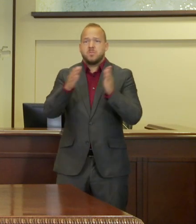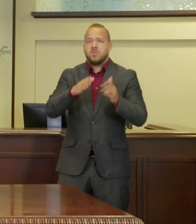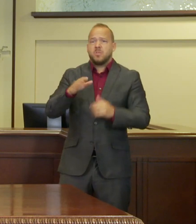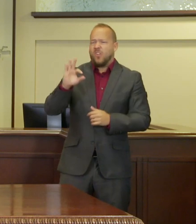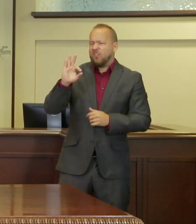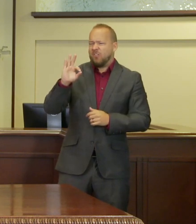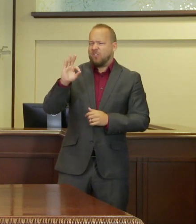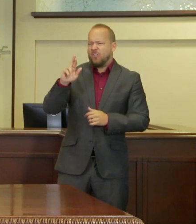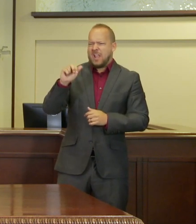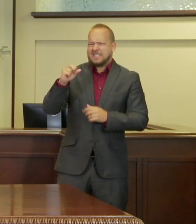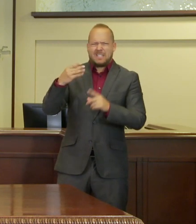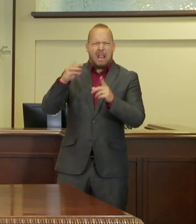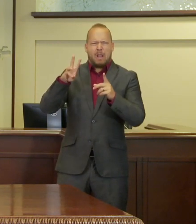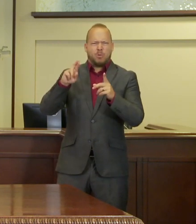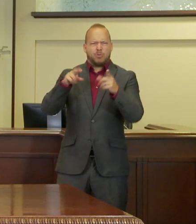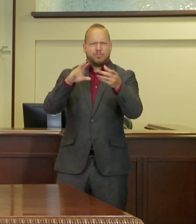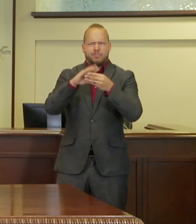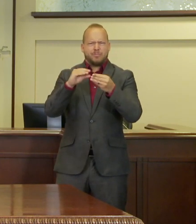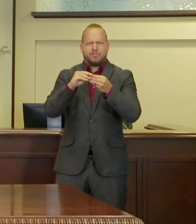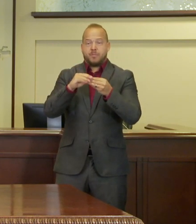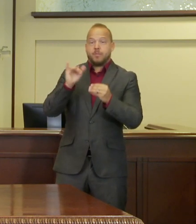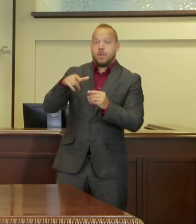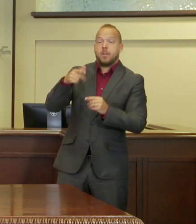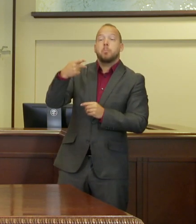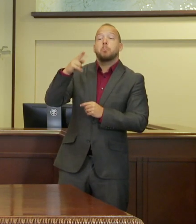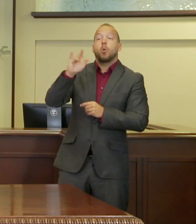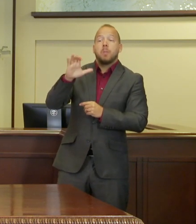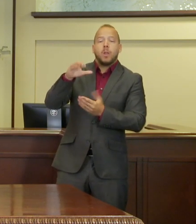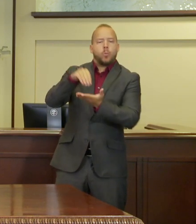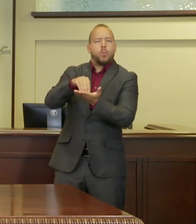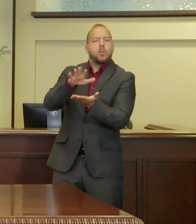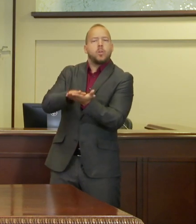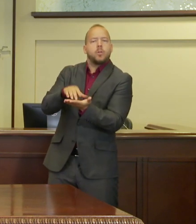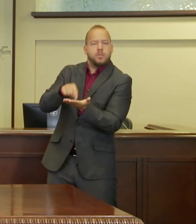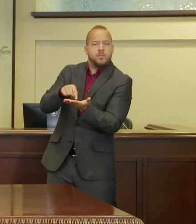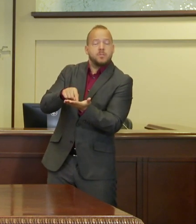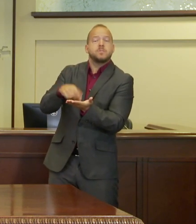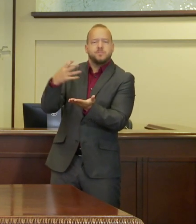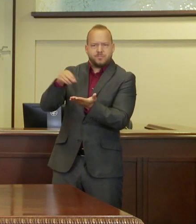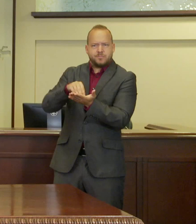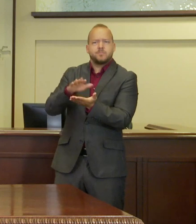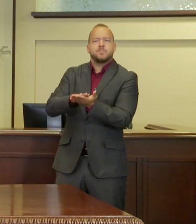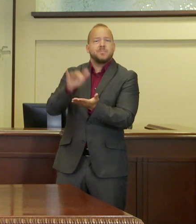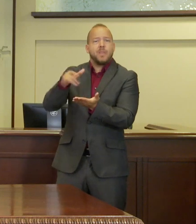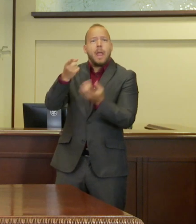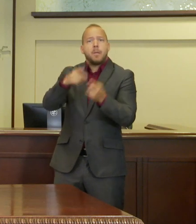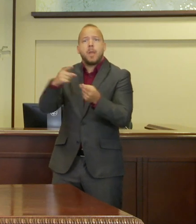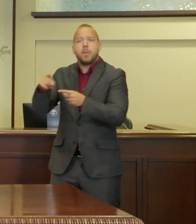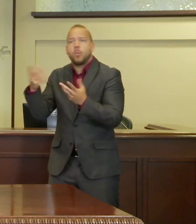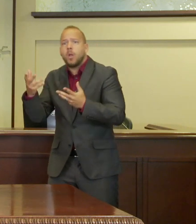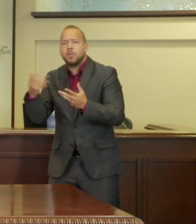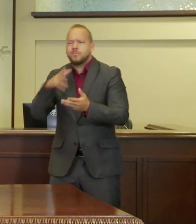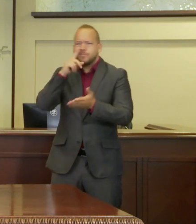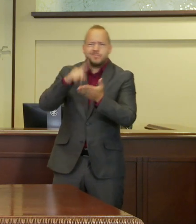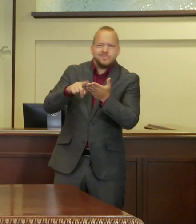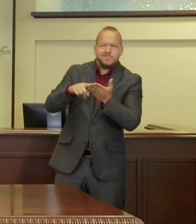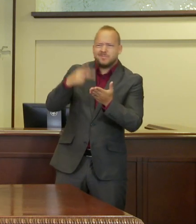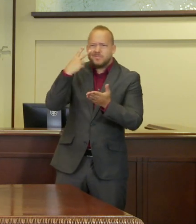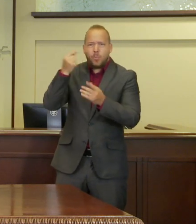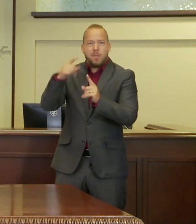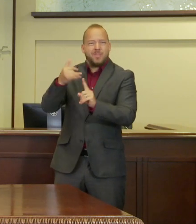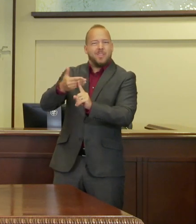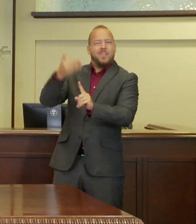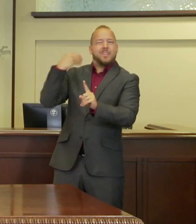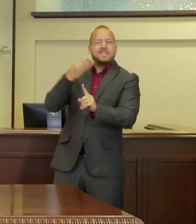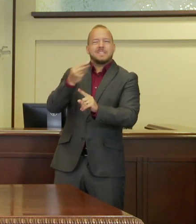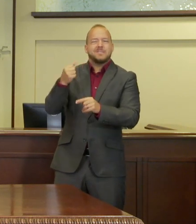public record, his case and the arbitration award that came out of that several years ago. I think the question